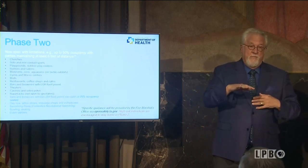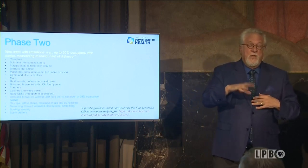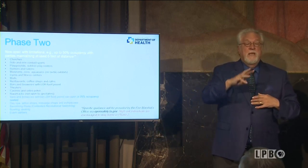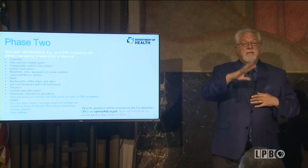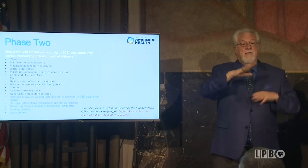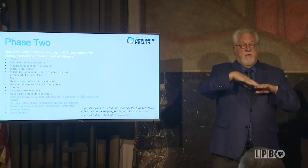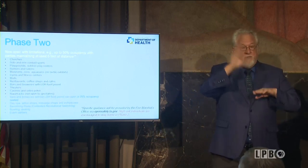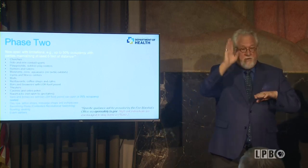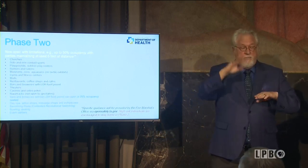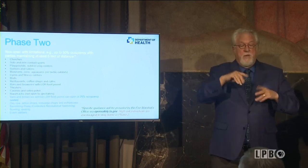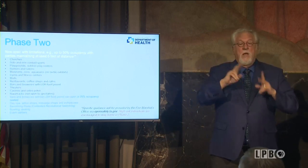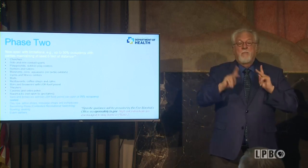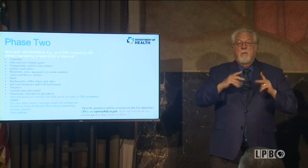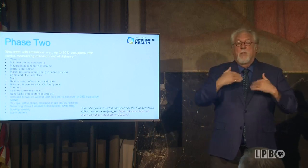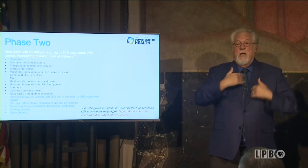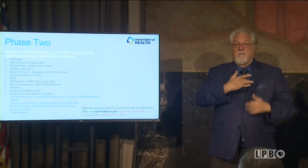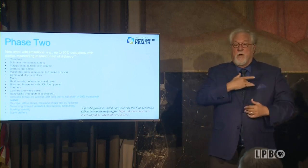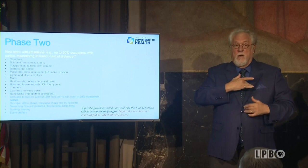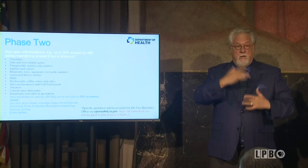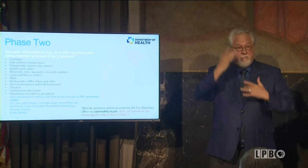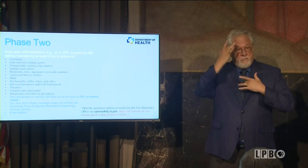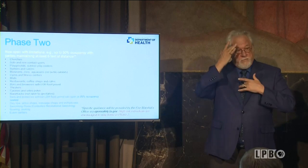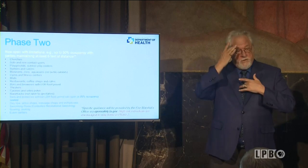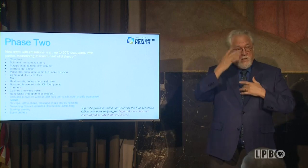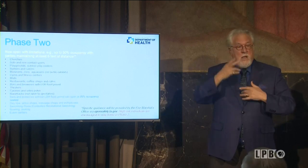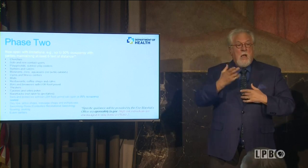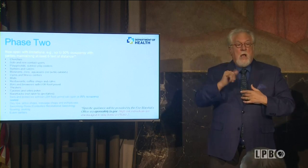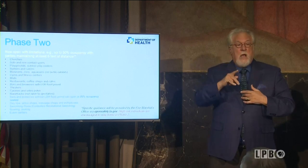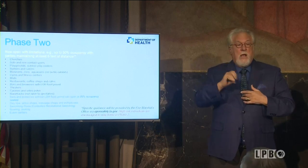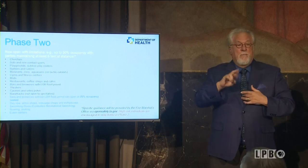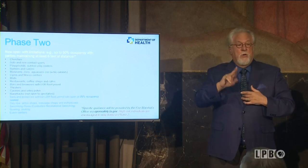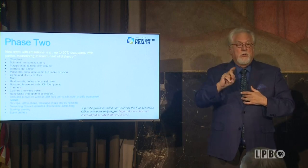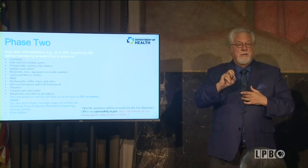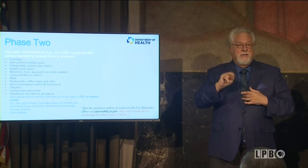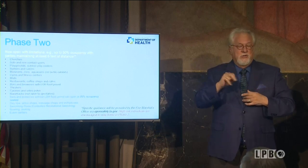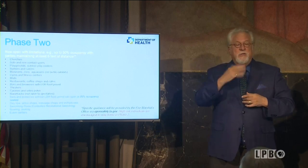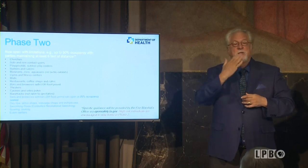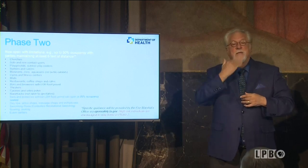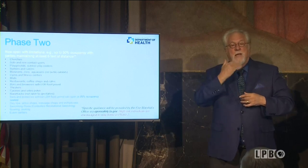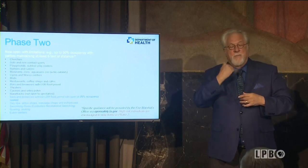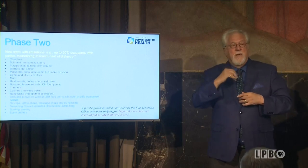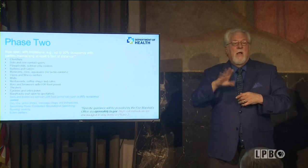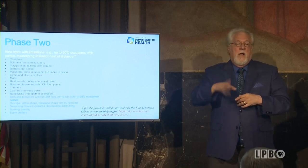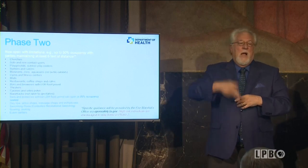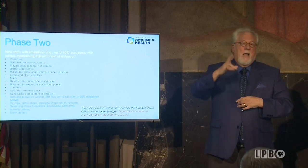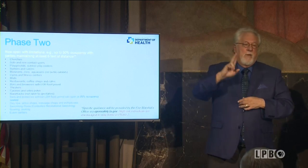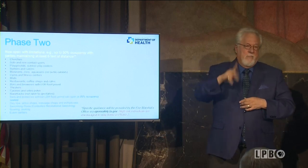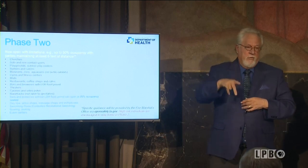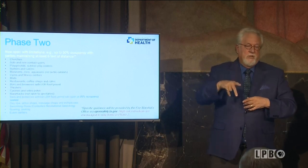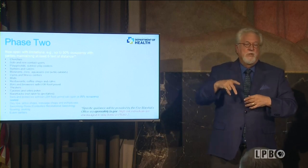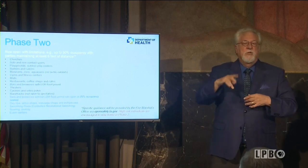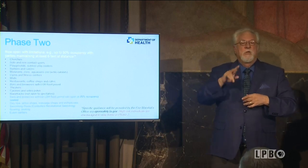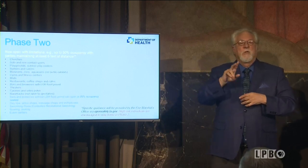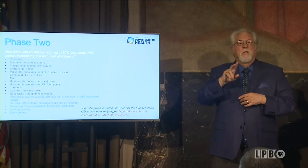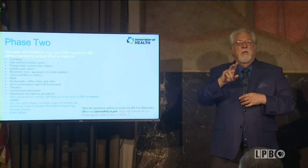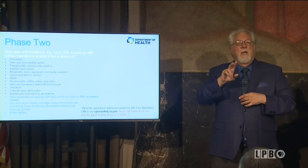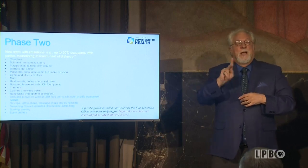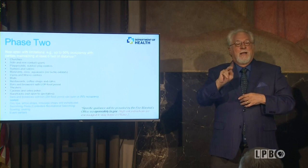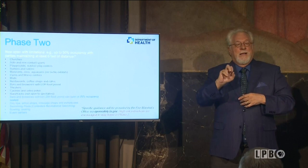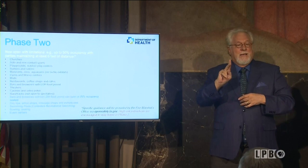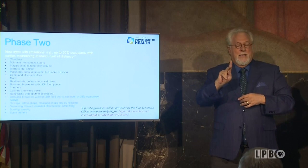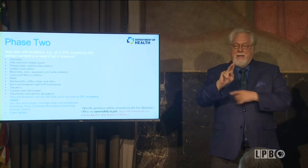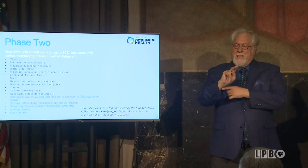65 or older, people who have heart disease, hypertension, diabetes, lung disease, people who have